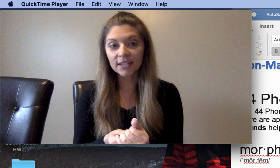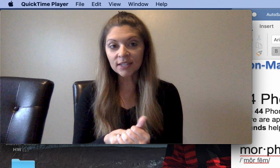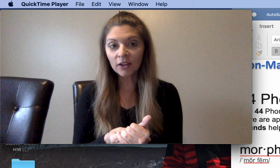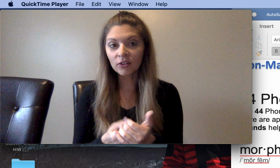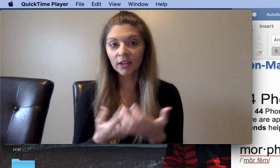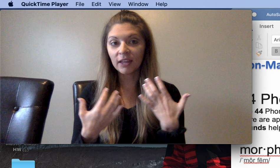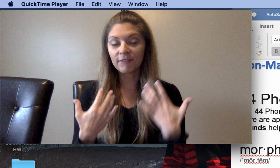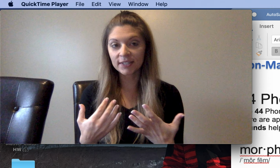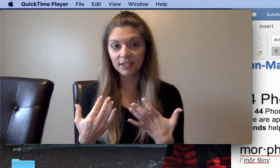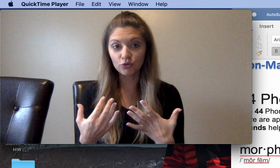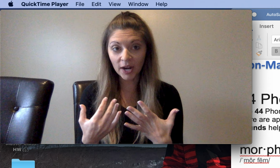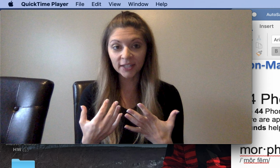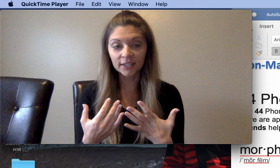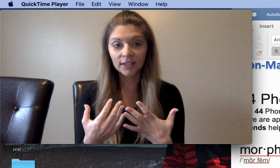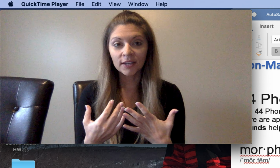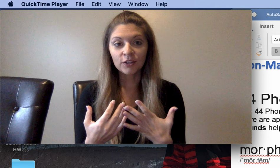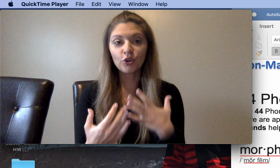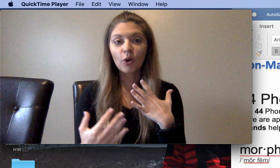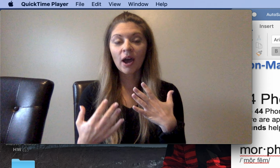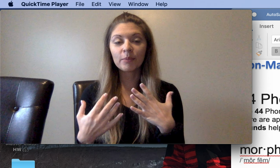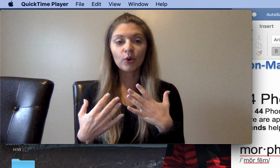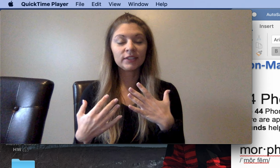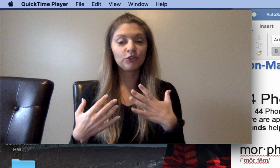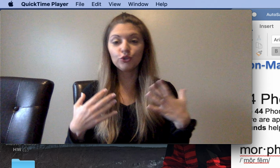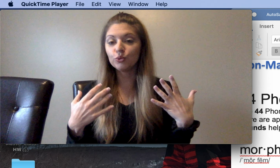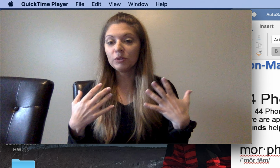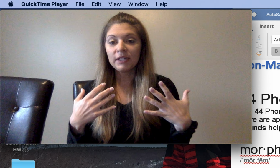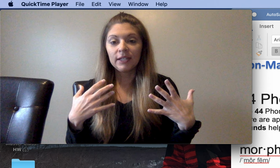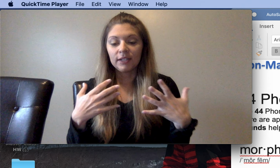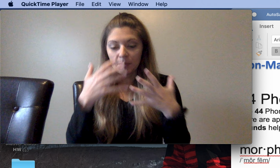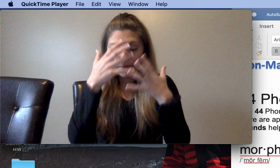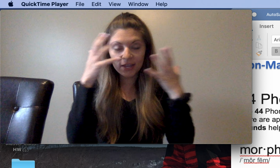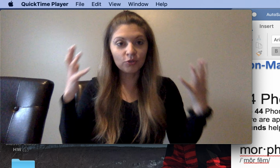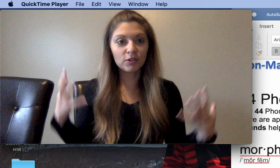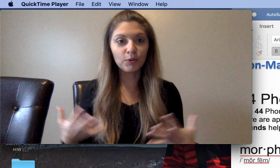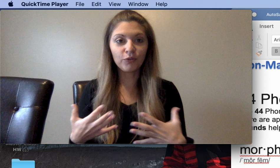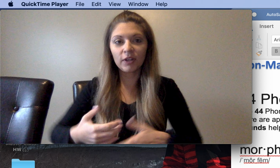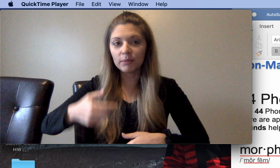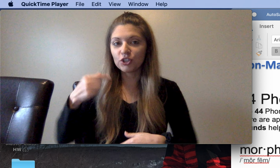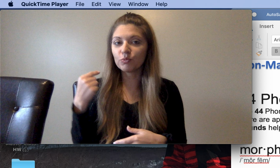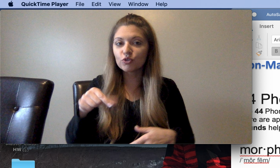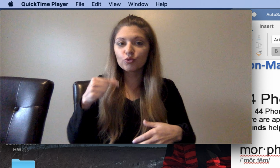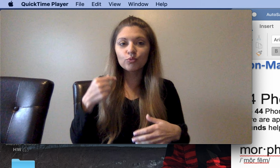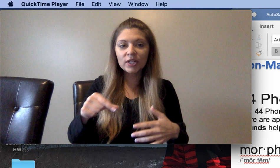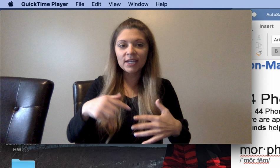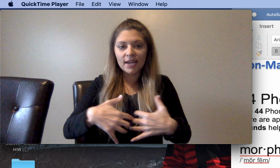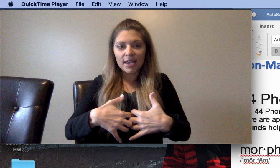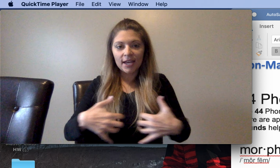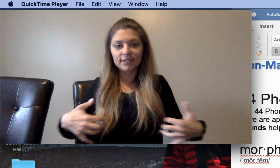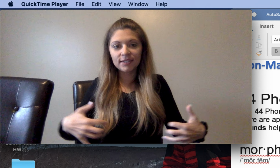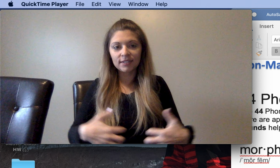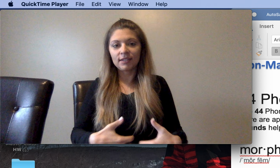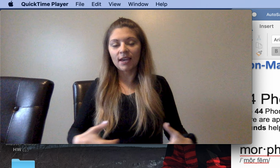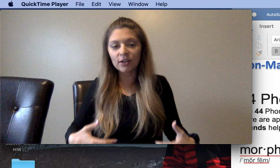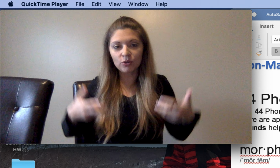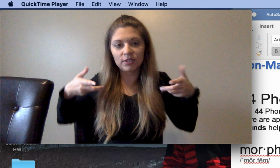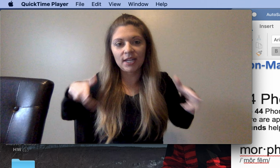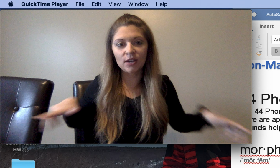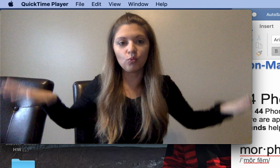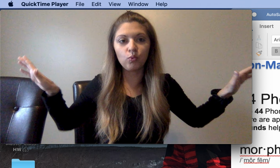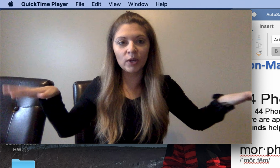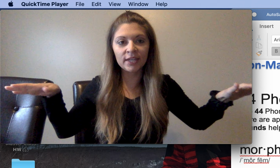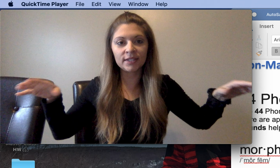in ASL, if I say dragon, I'm going to paint you this beautiful image. It was green, it had